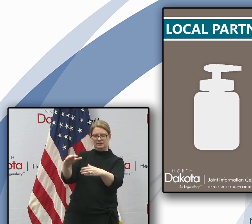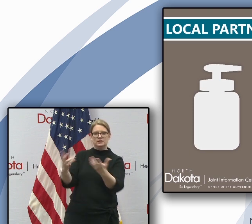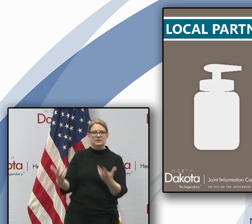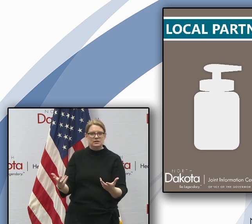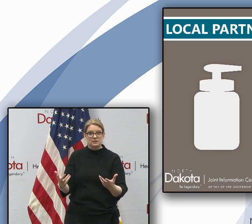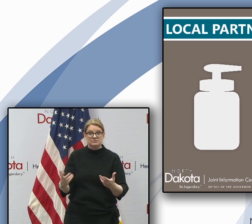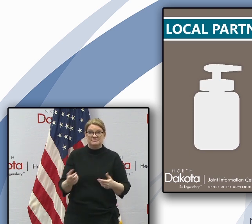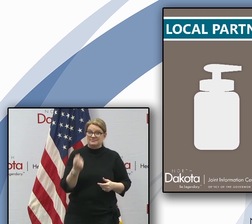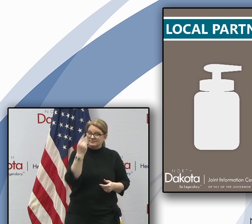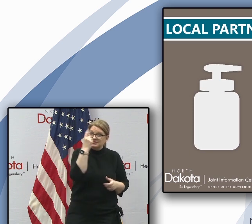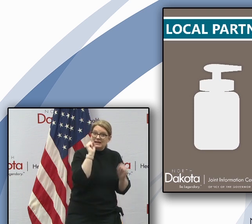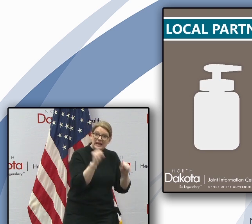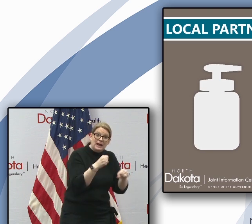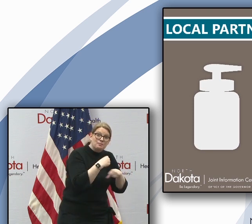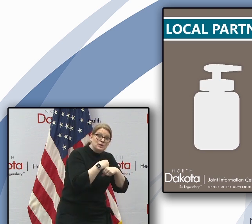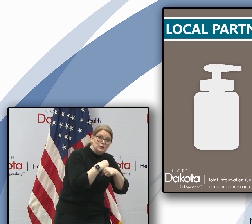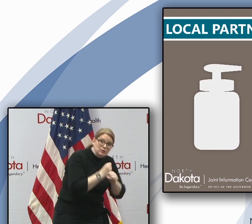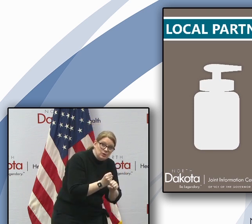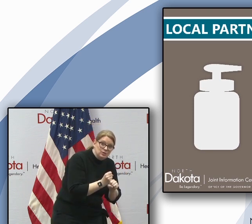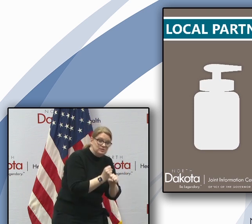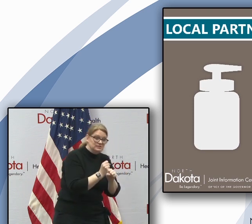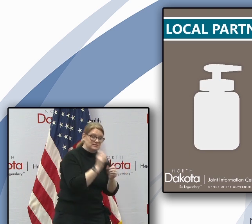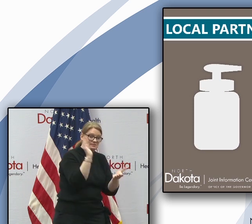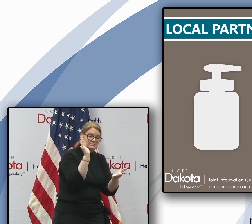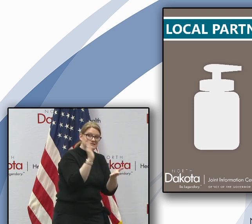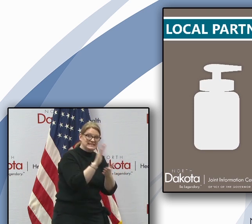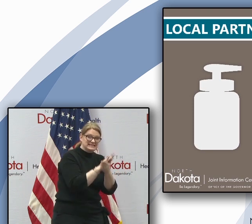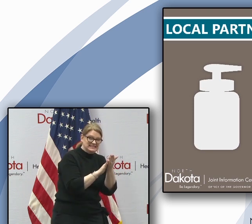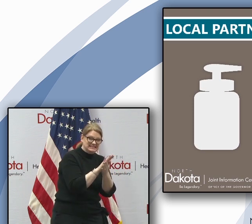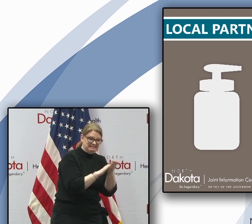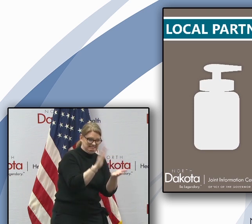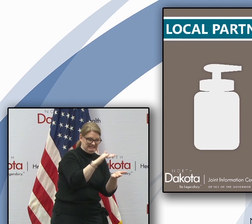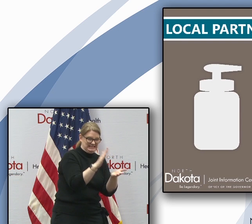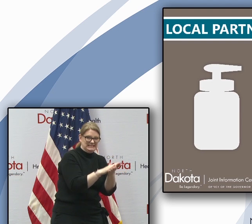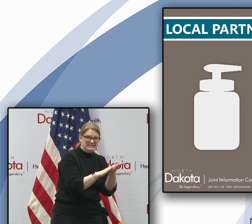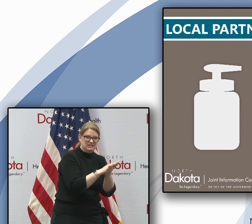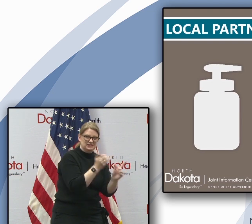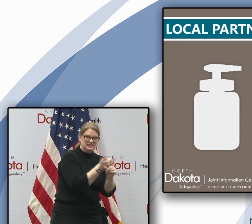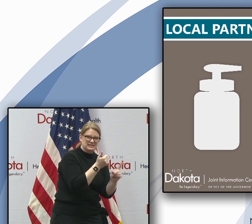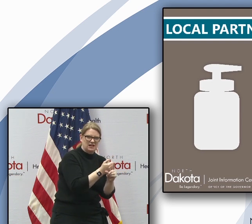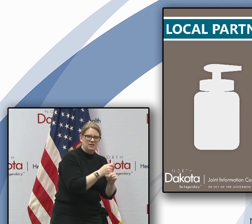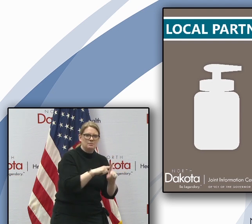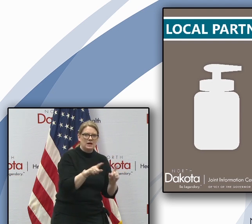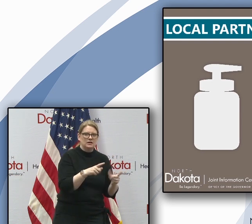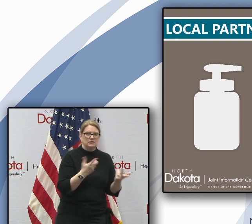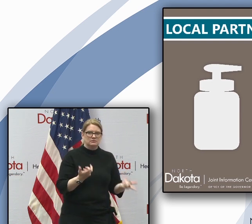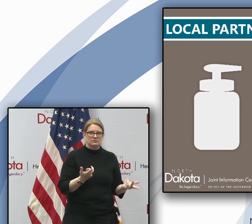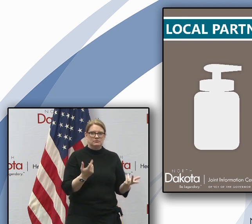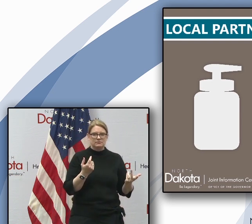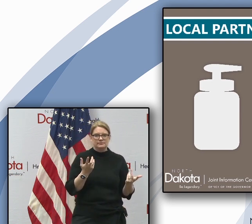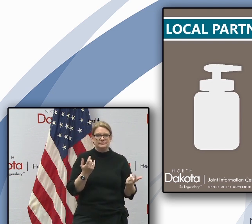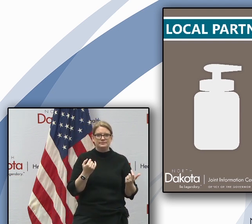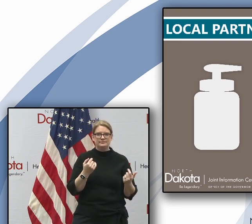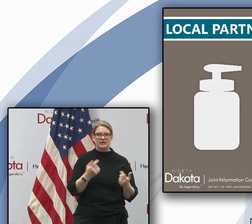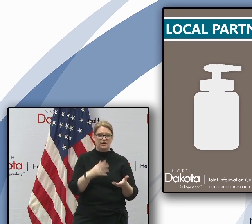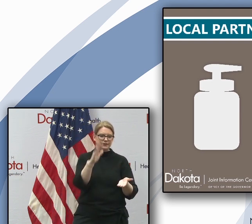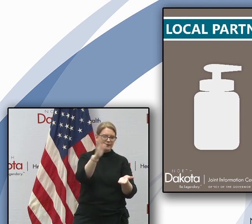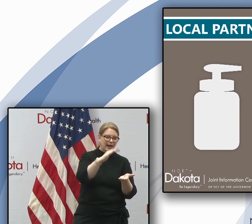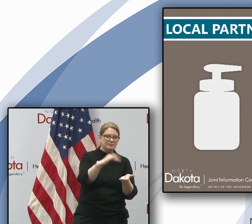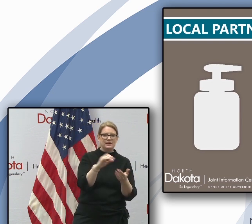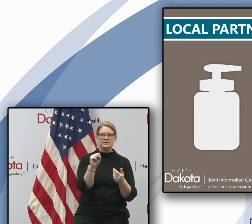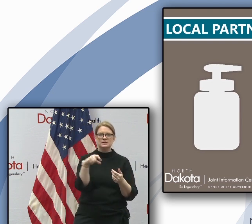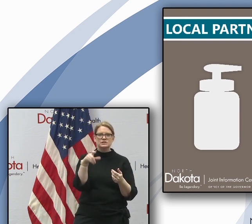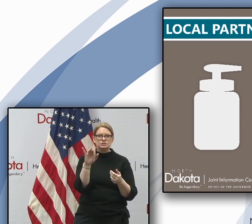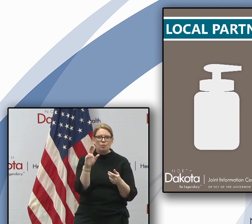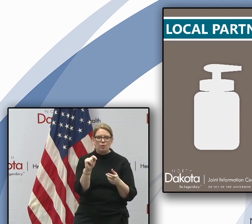the actual sanitizer in bulk, if people have and are going through your hand pump, squirt